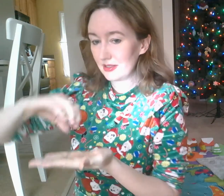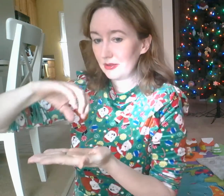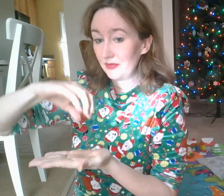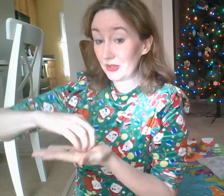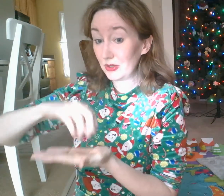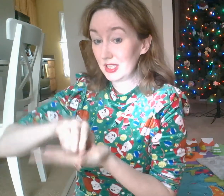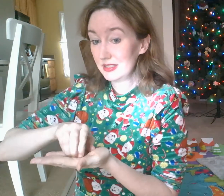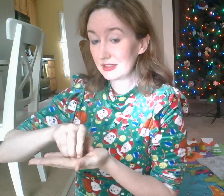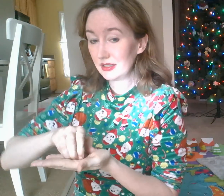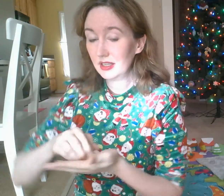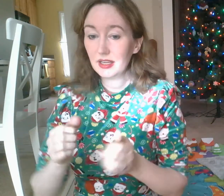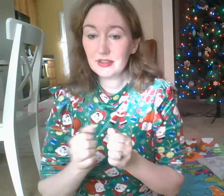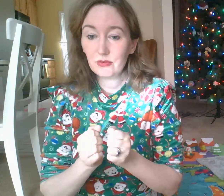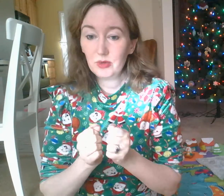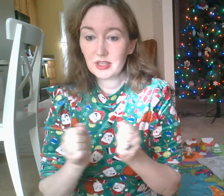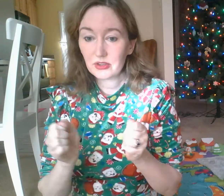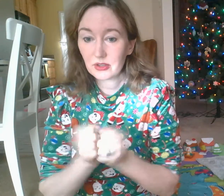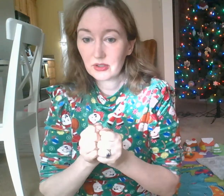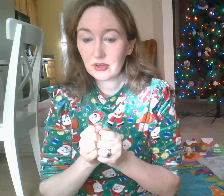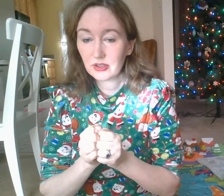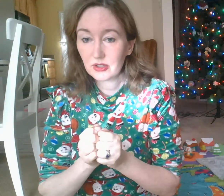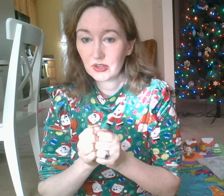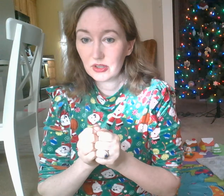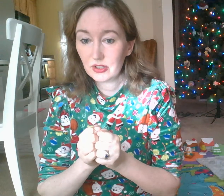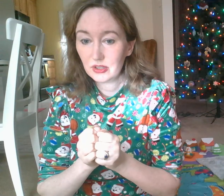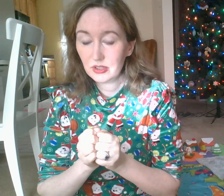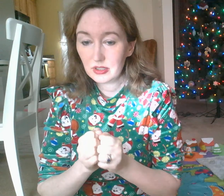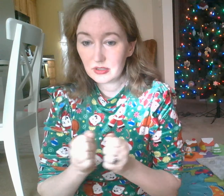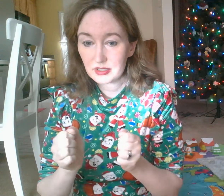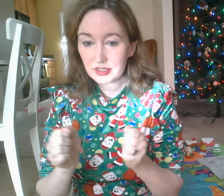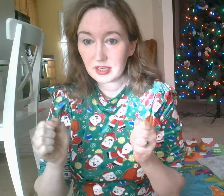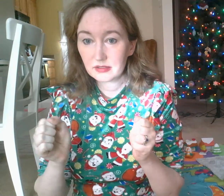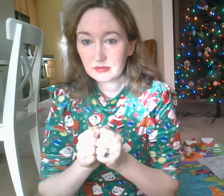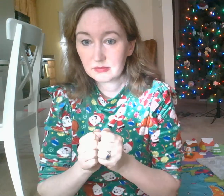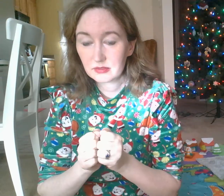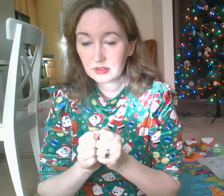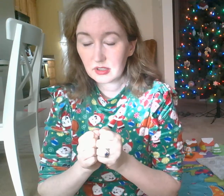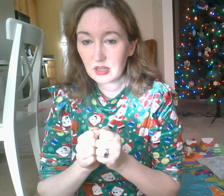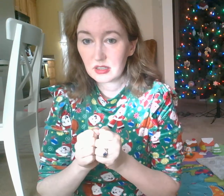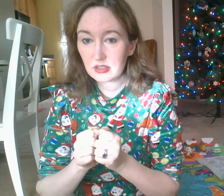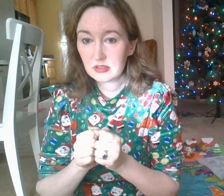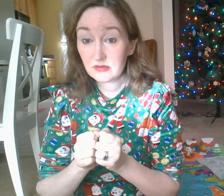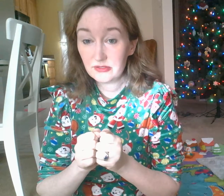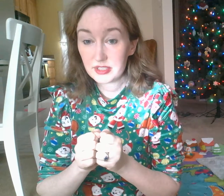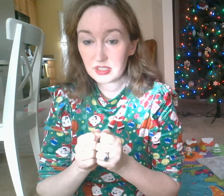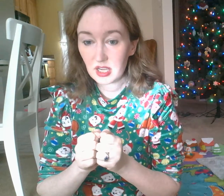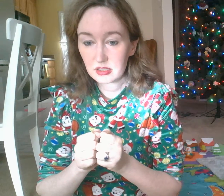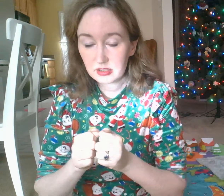So cookies. And then with, you just kind of clunk your fists together like